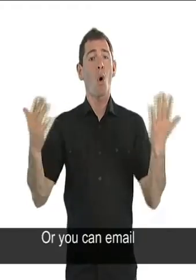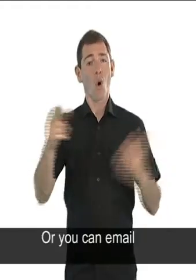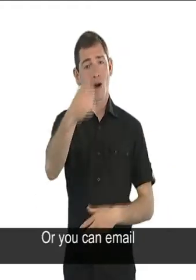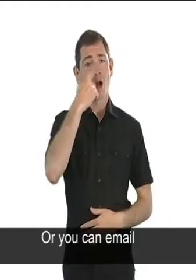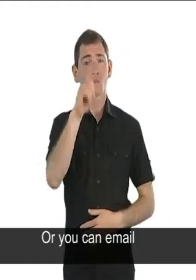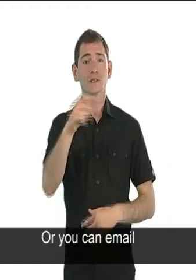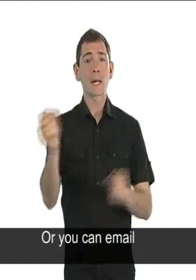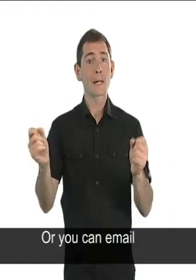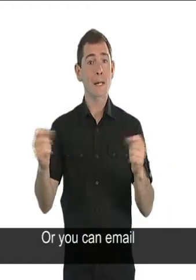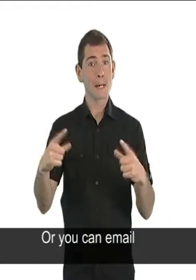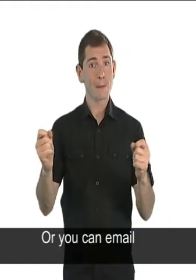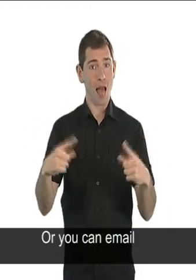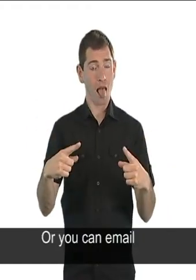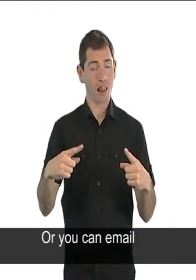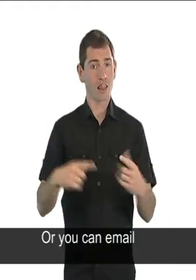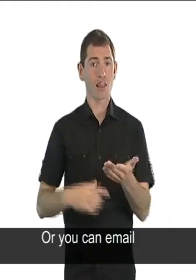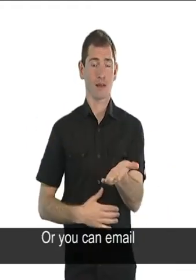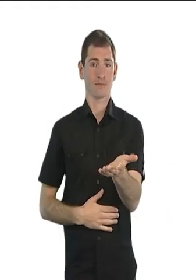Or you can email